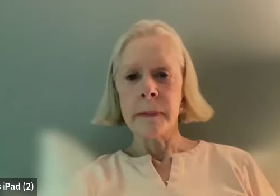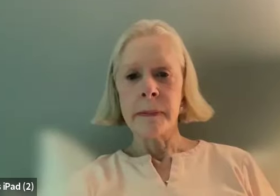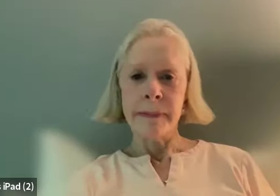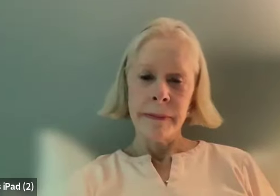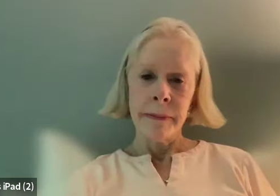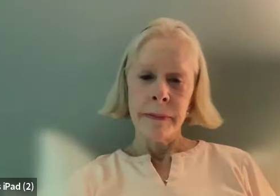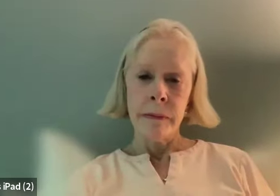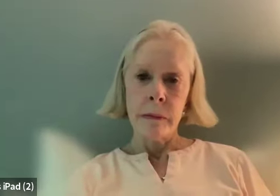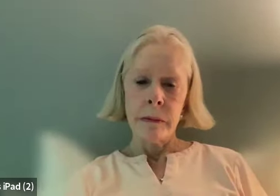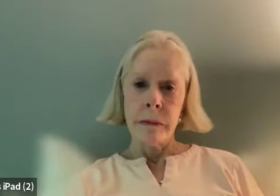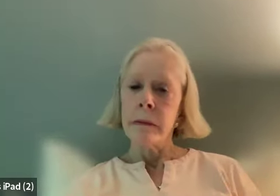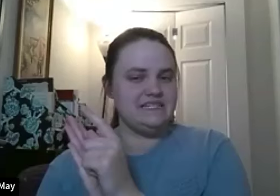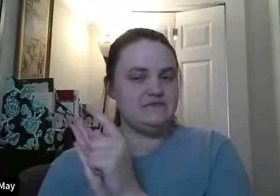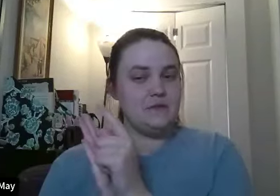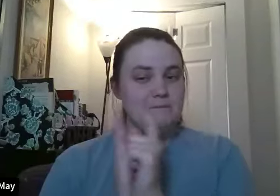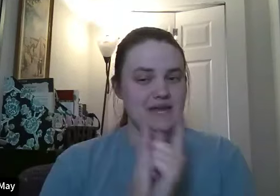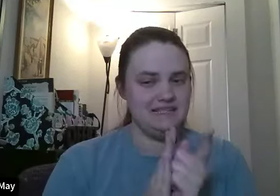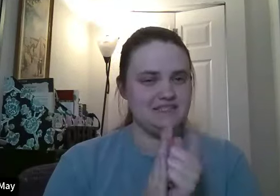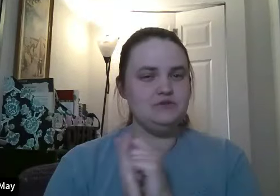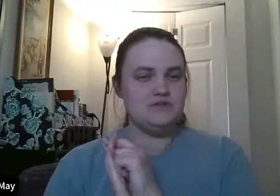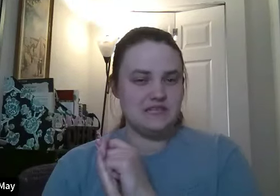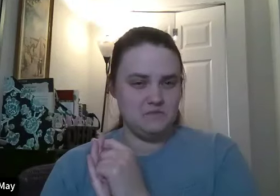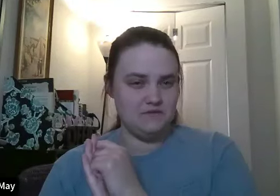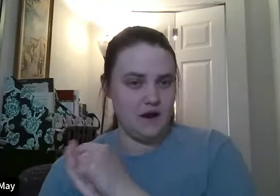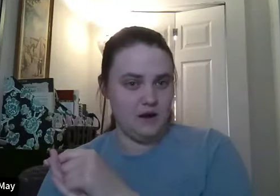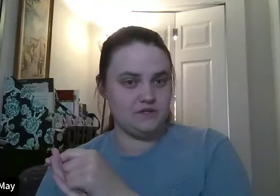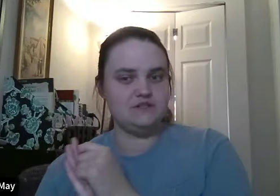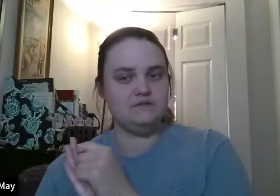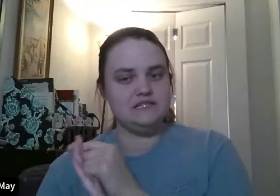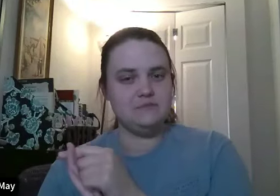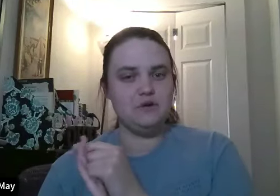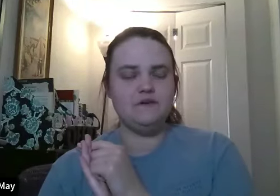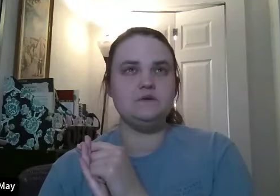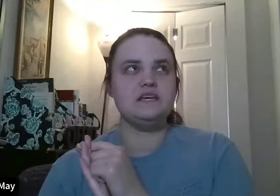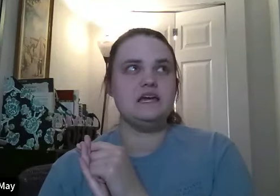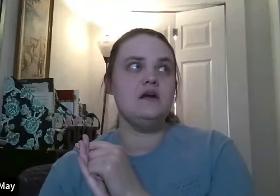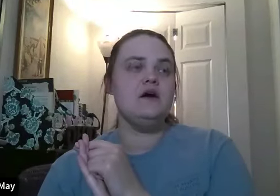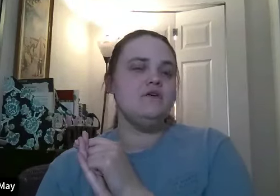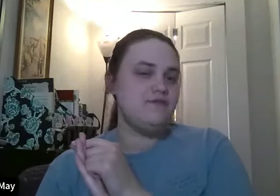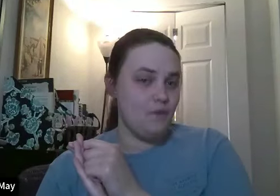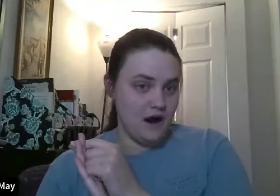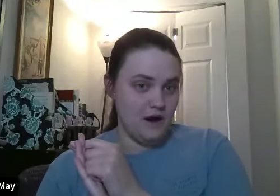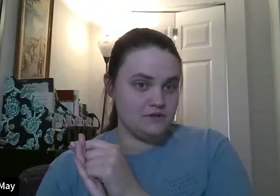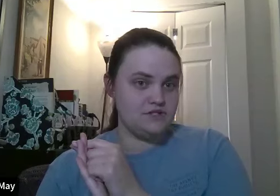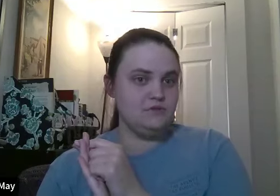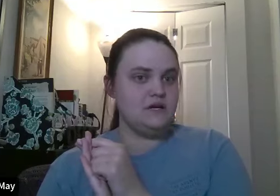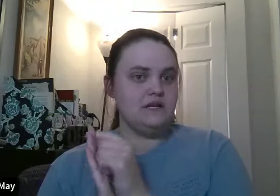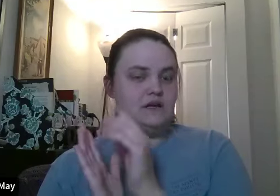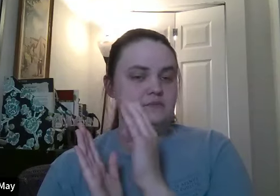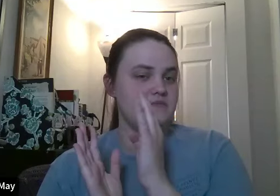With this as well, like I did for the minutes, you do the same thing for hours. So for example, if you were saying 4 hours, you want that